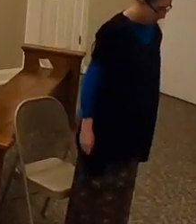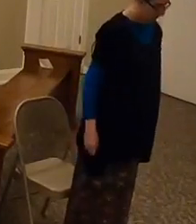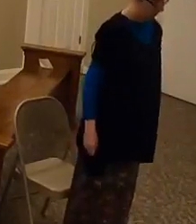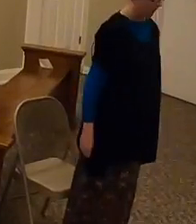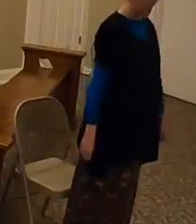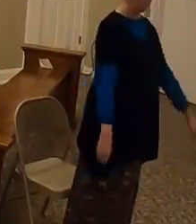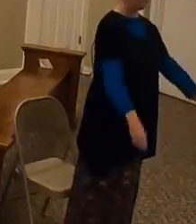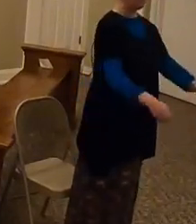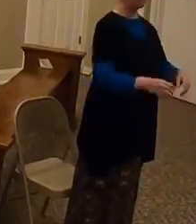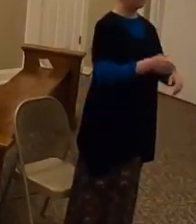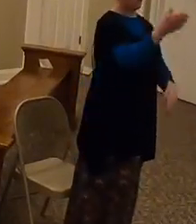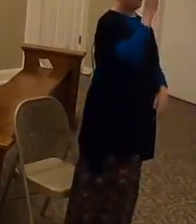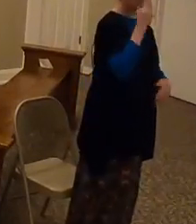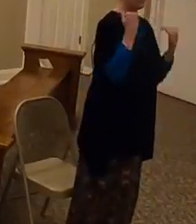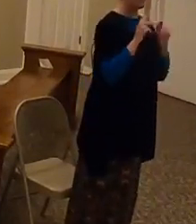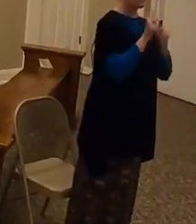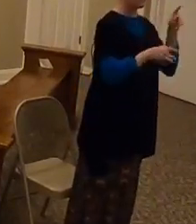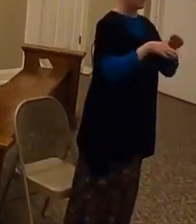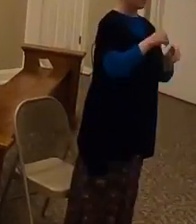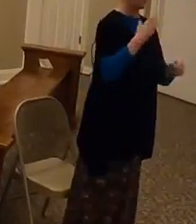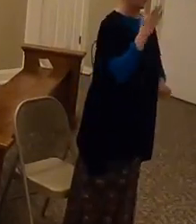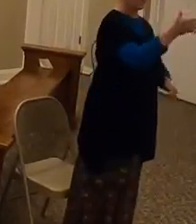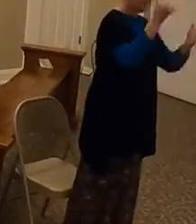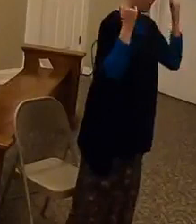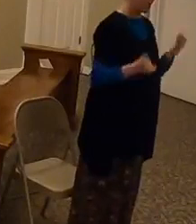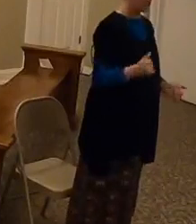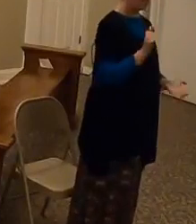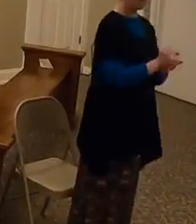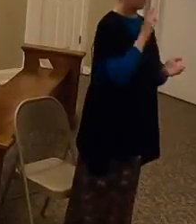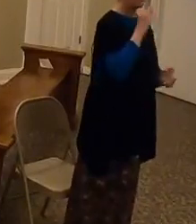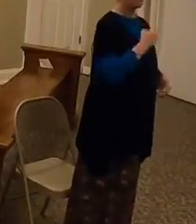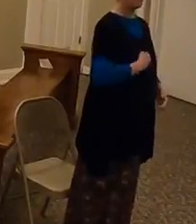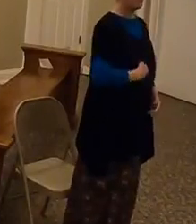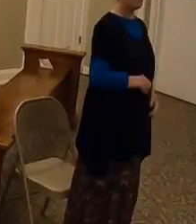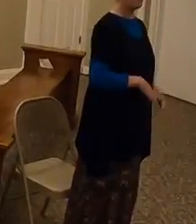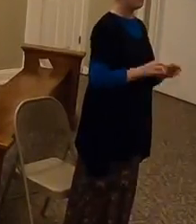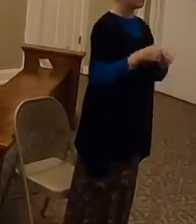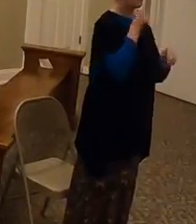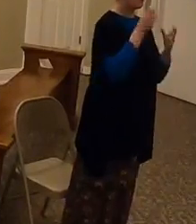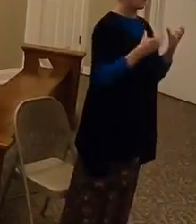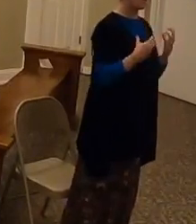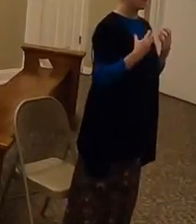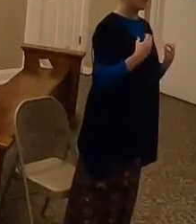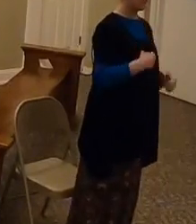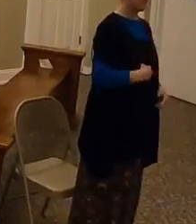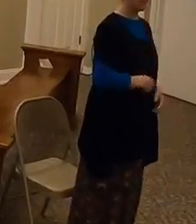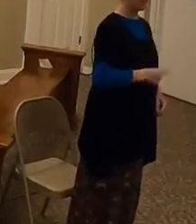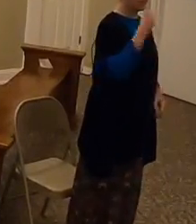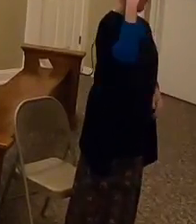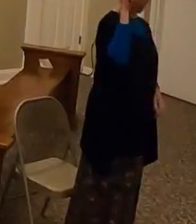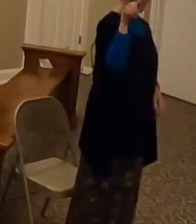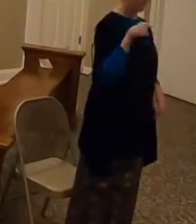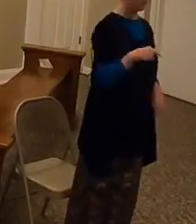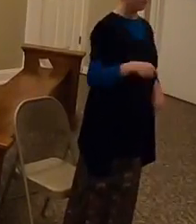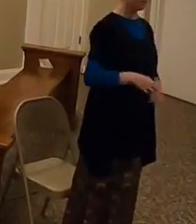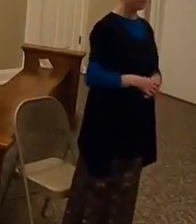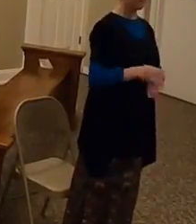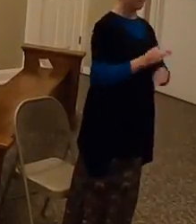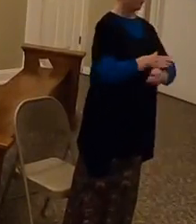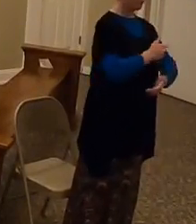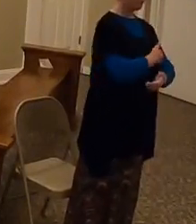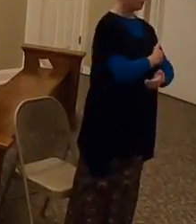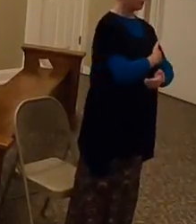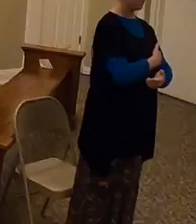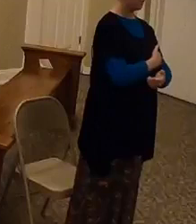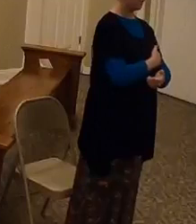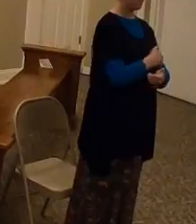Amen. God's got people out there right now that are hungry for God. They don't even know what they're hungry for. They're on